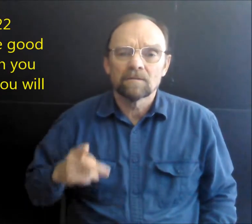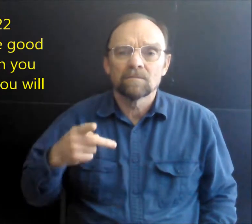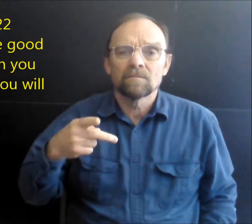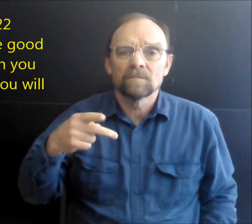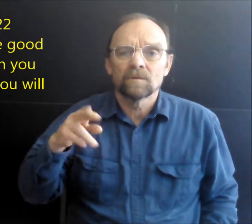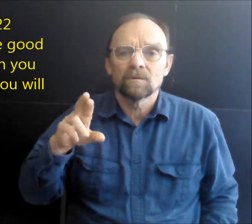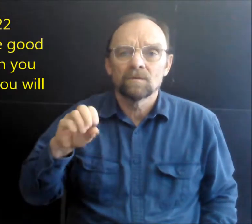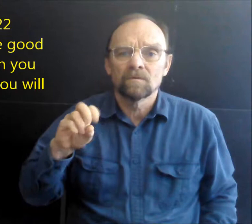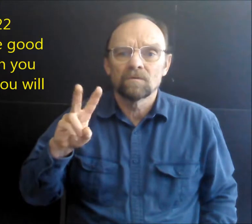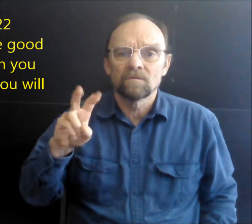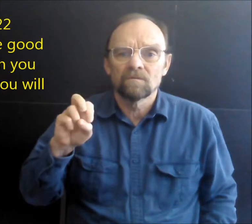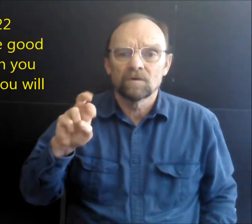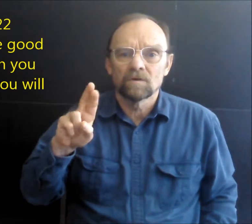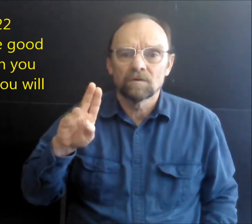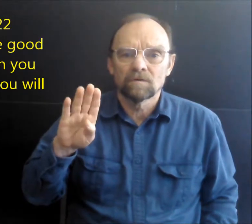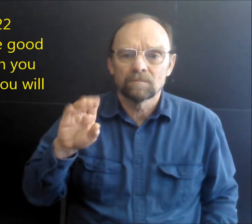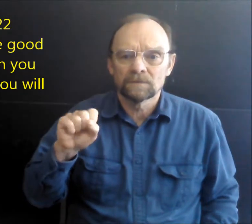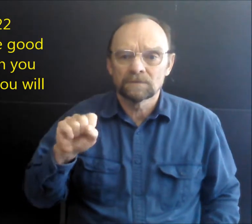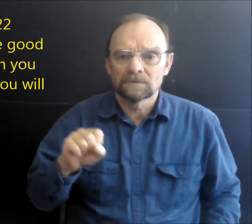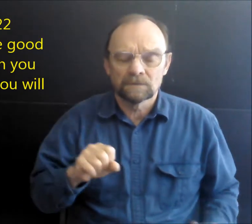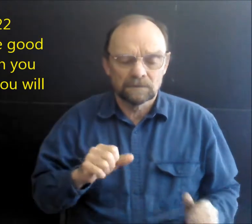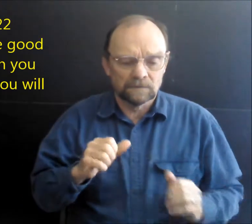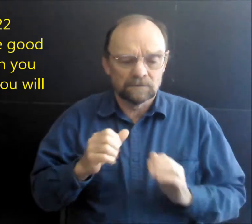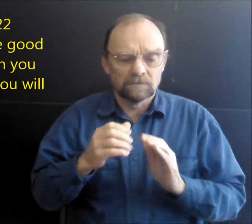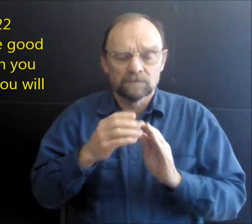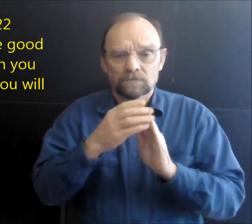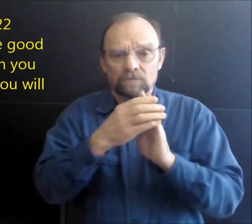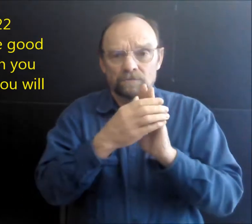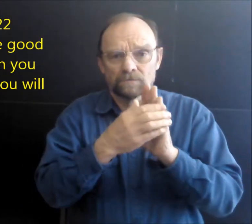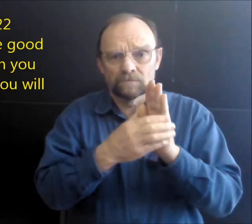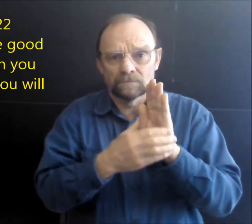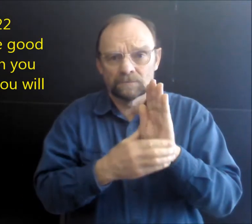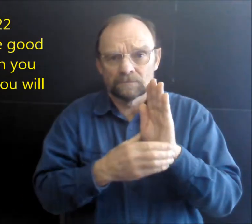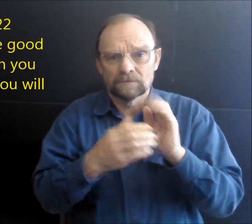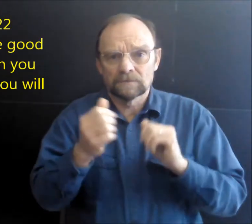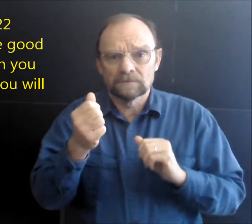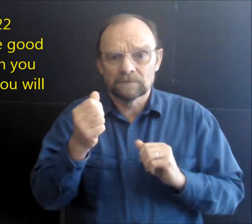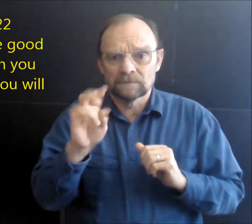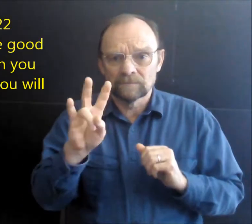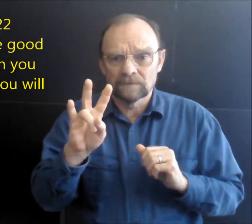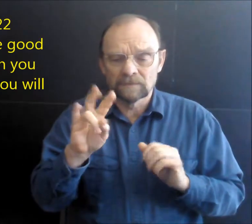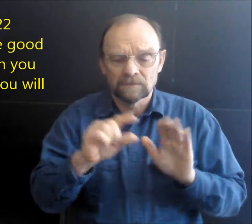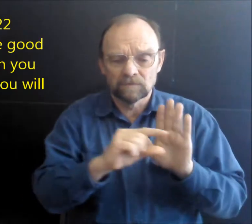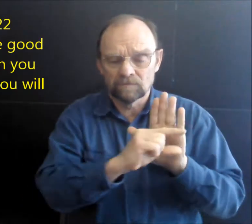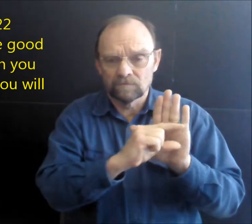to me and whisper my name, you break free and receive my help.